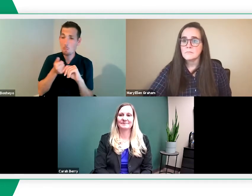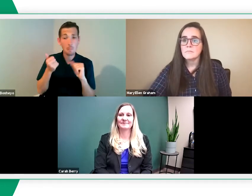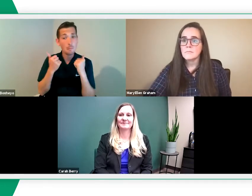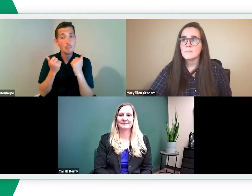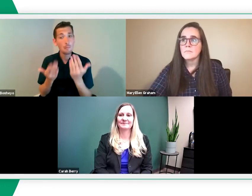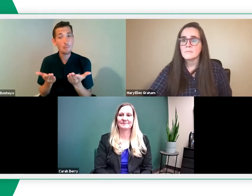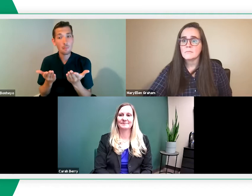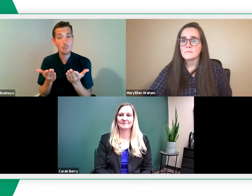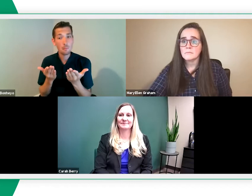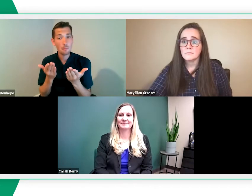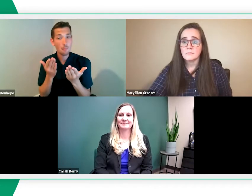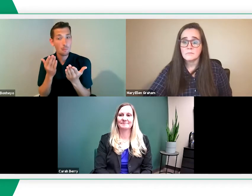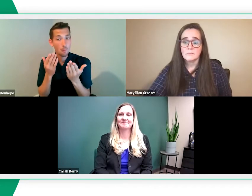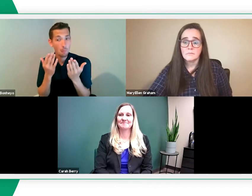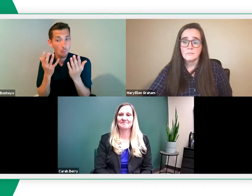portfolio.